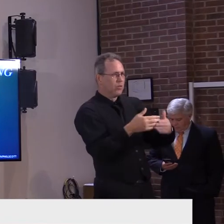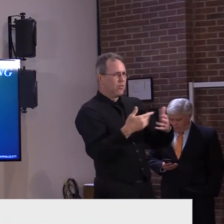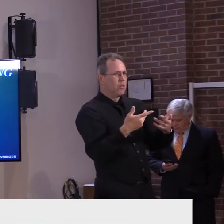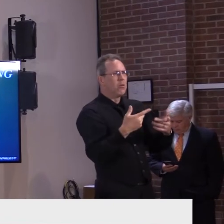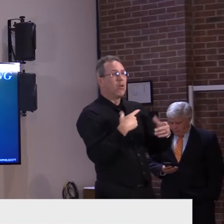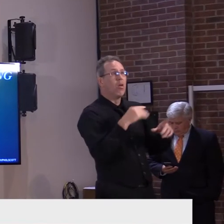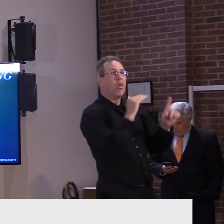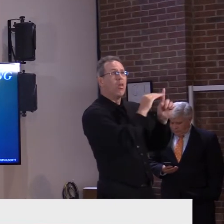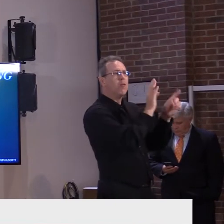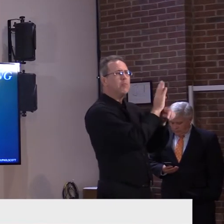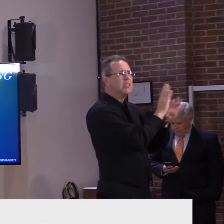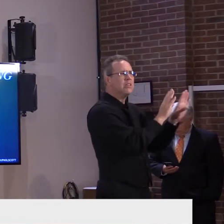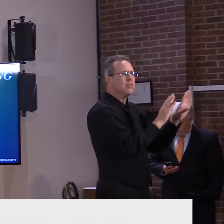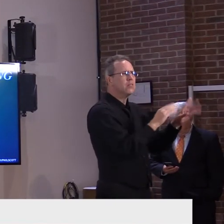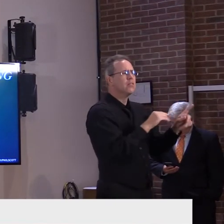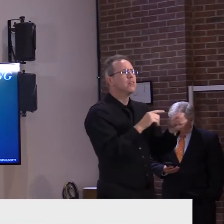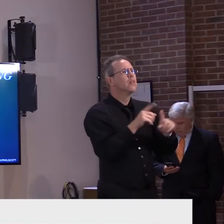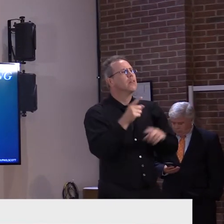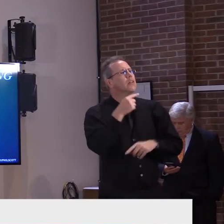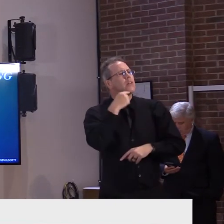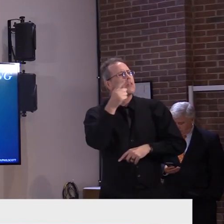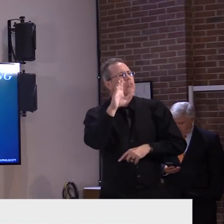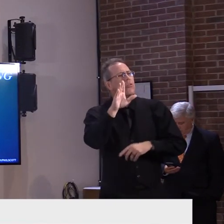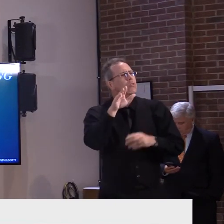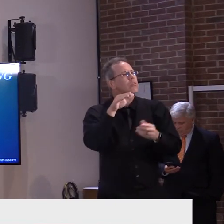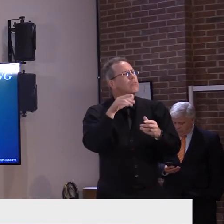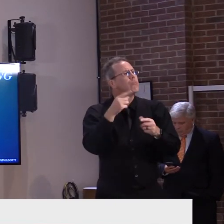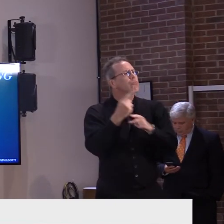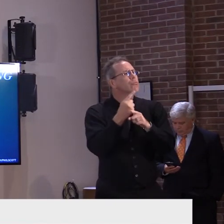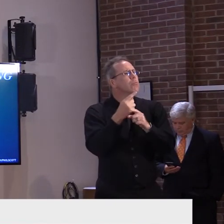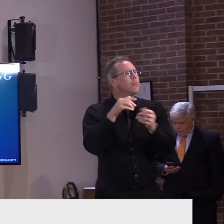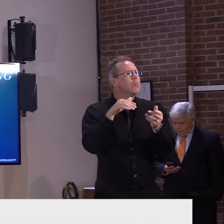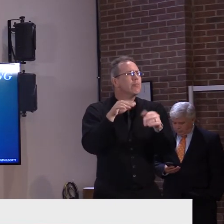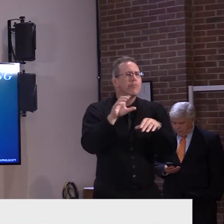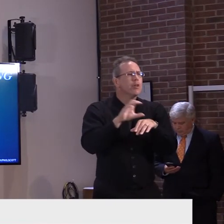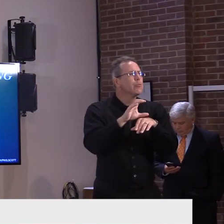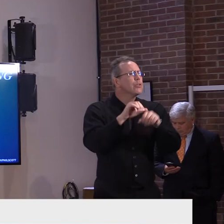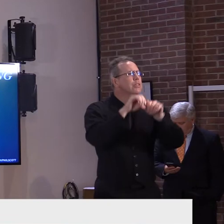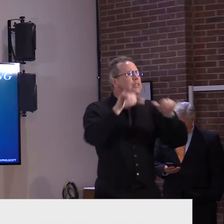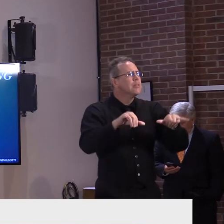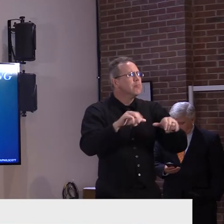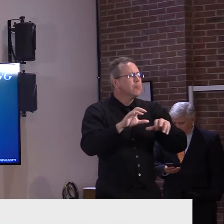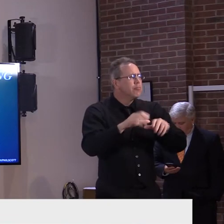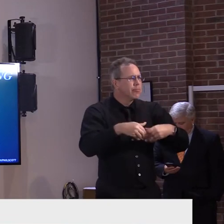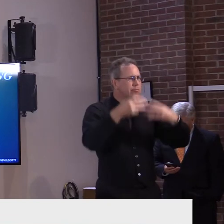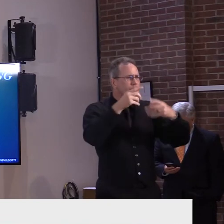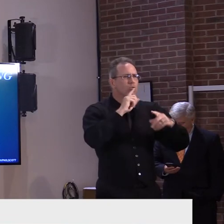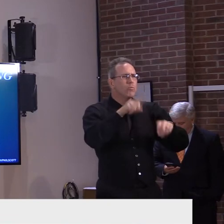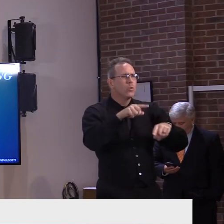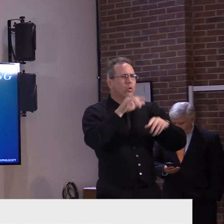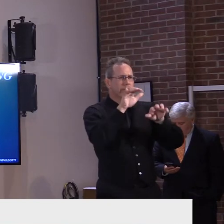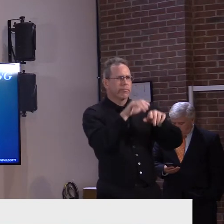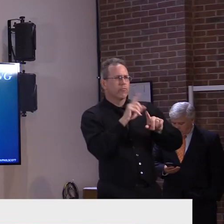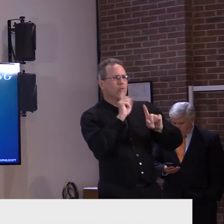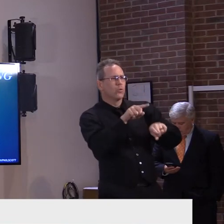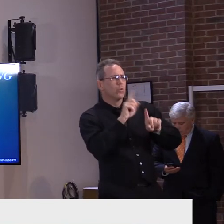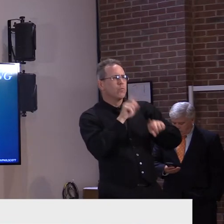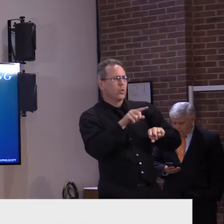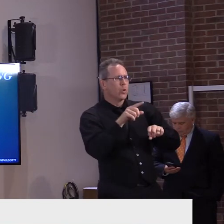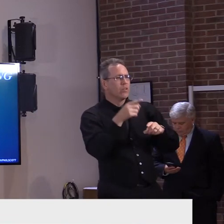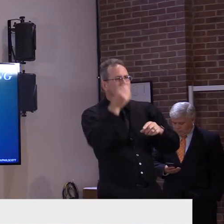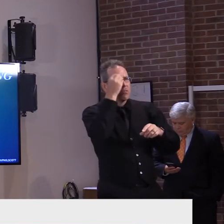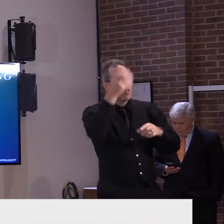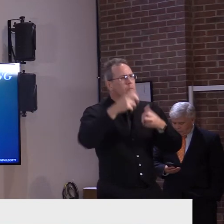the adverse effect reporting system for vaccines, VAERS, or if they told their healthcare